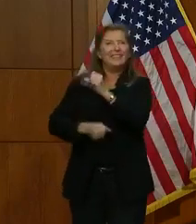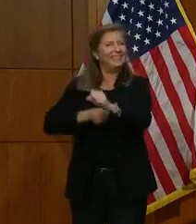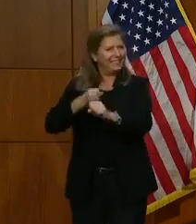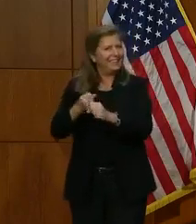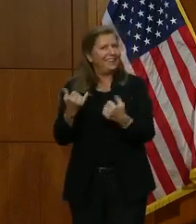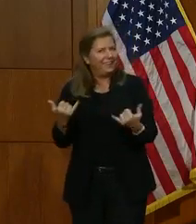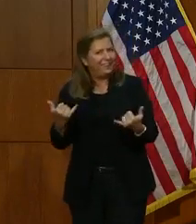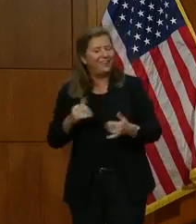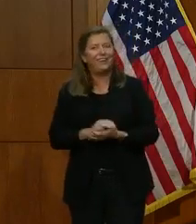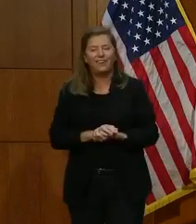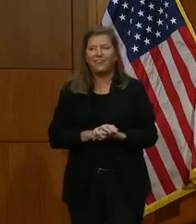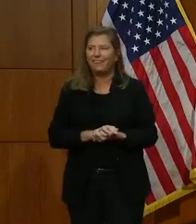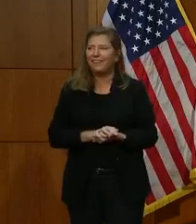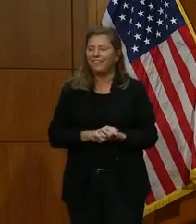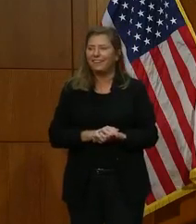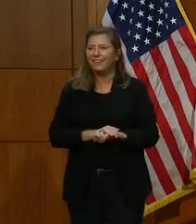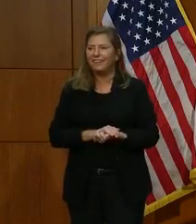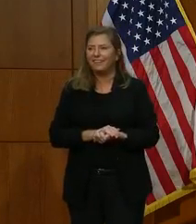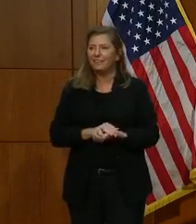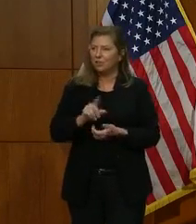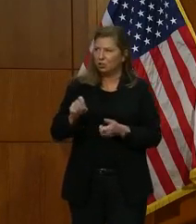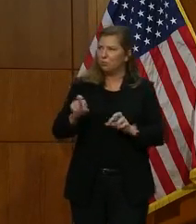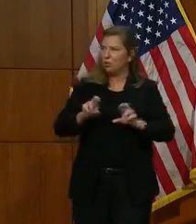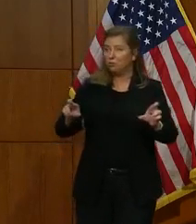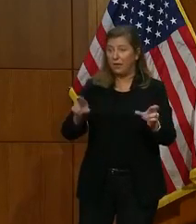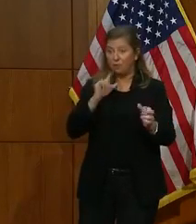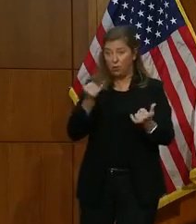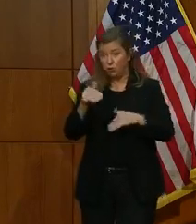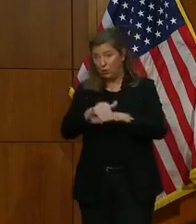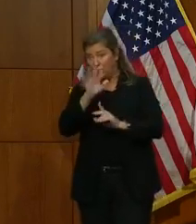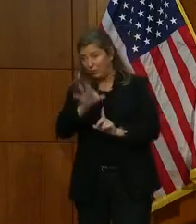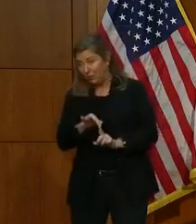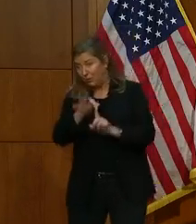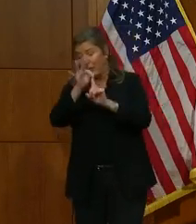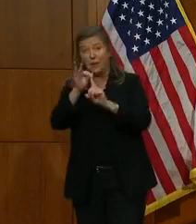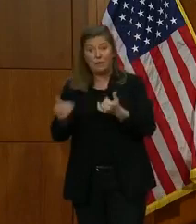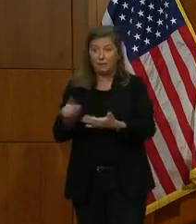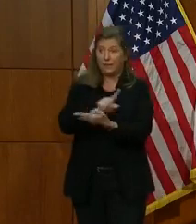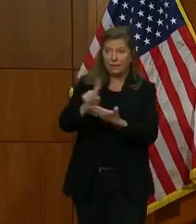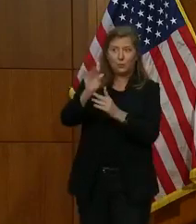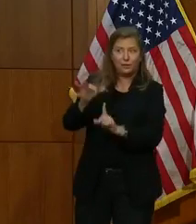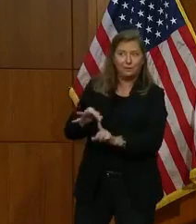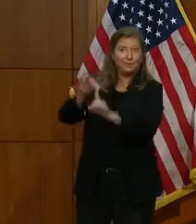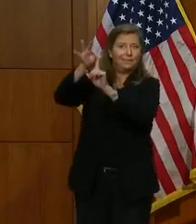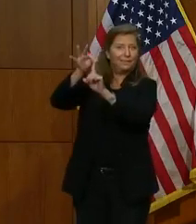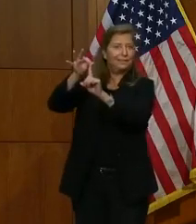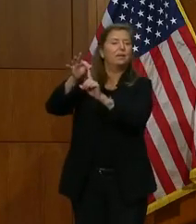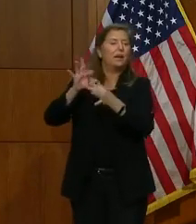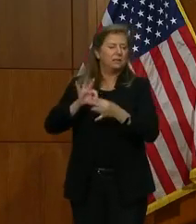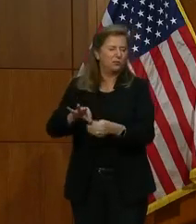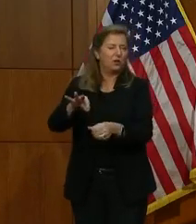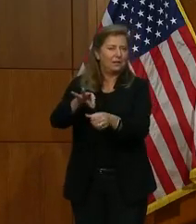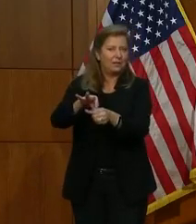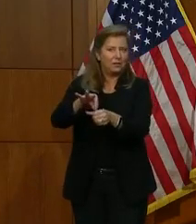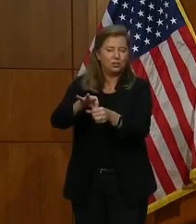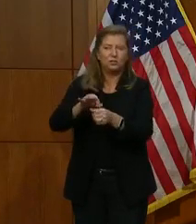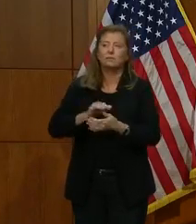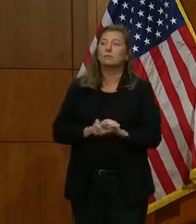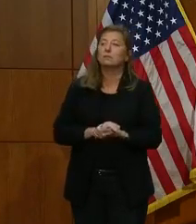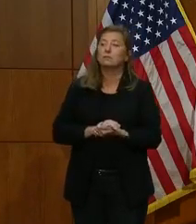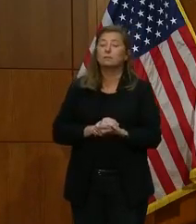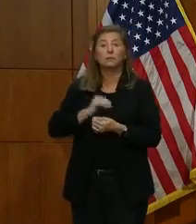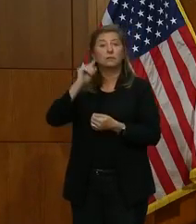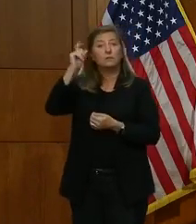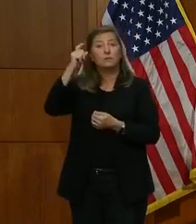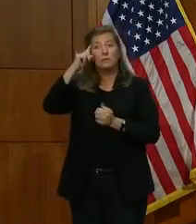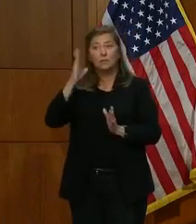we should be prepared for a unique night and a unique week with regard to elections. The governor was